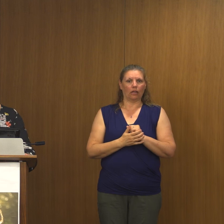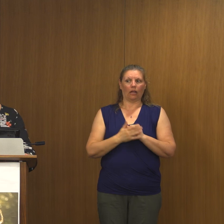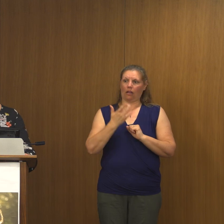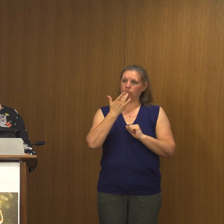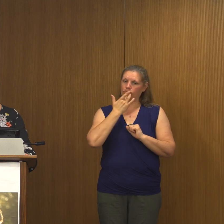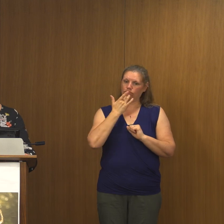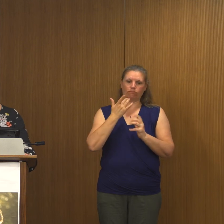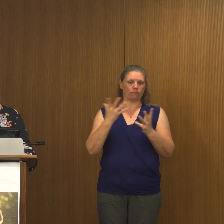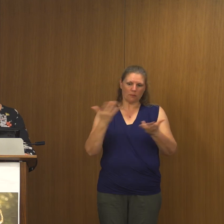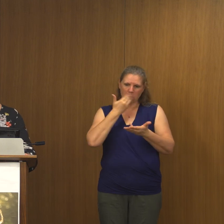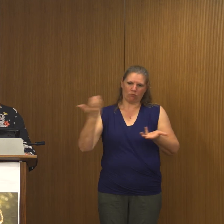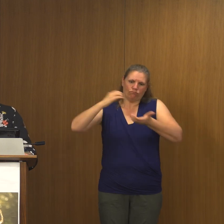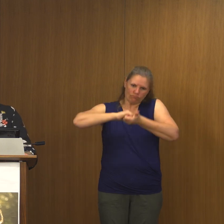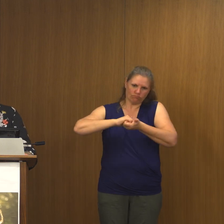research institutions.